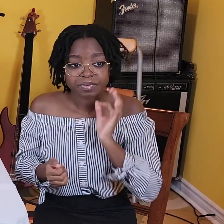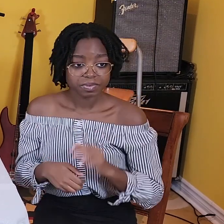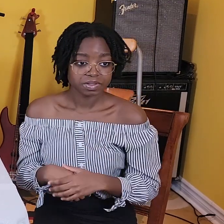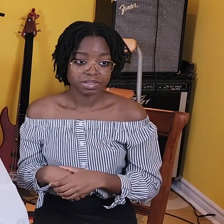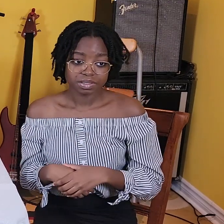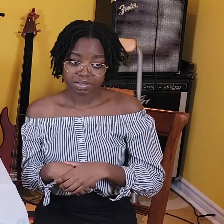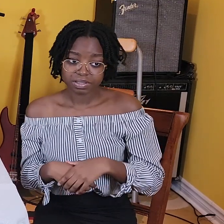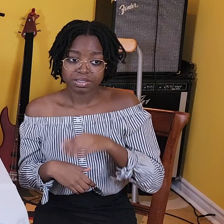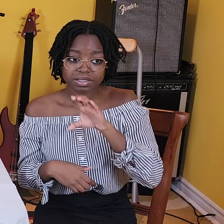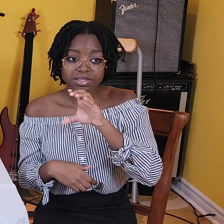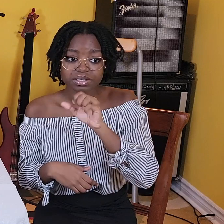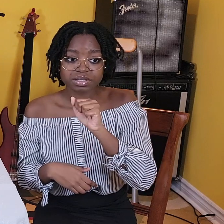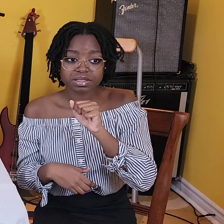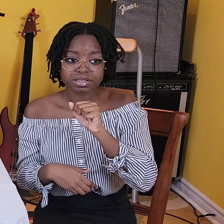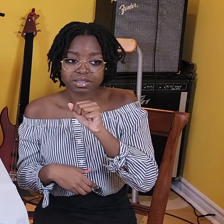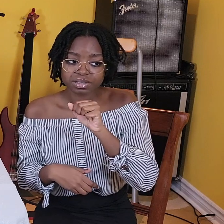the Jews that it was expedient